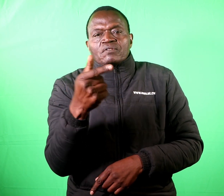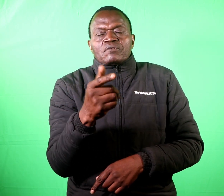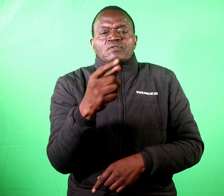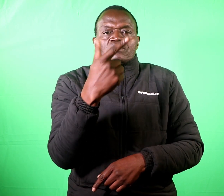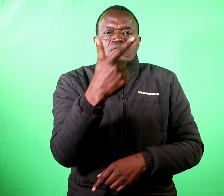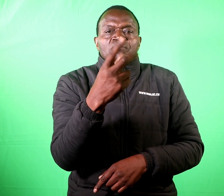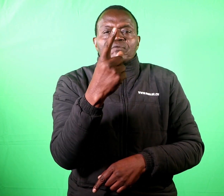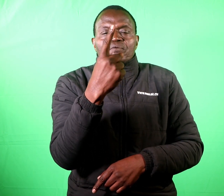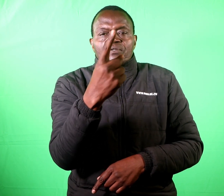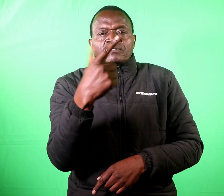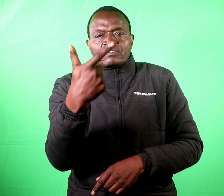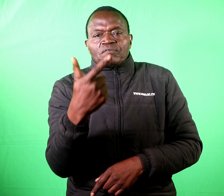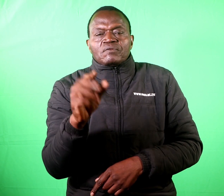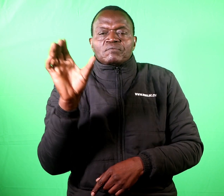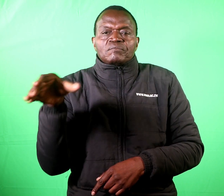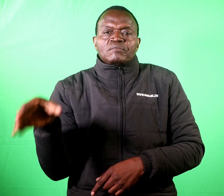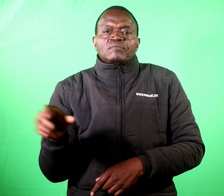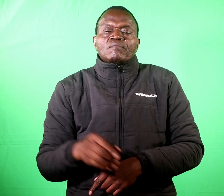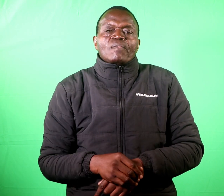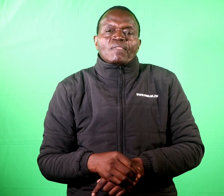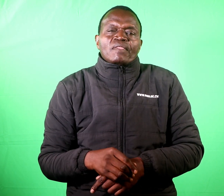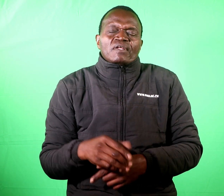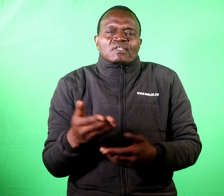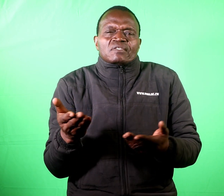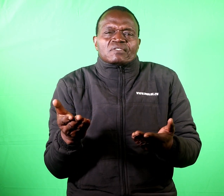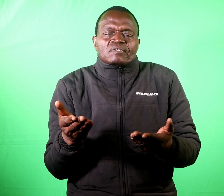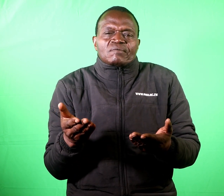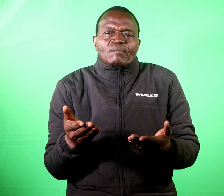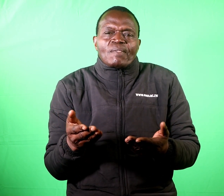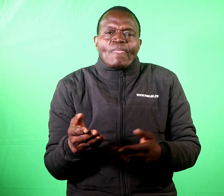2,715,717 people. At least